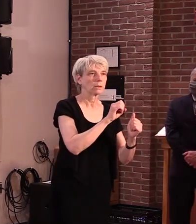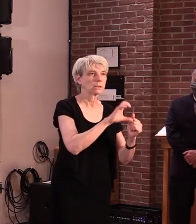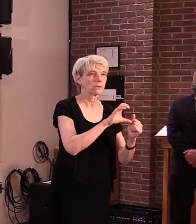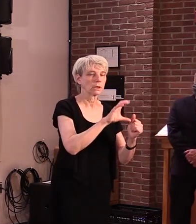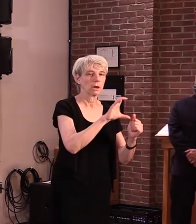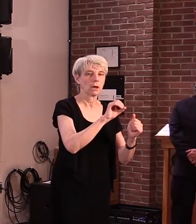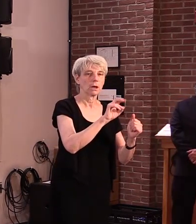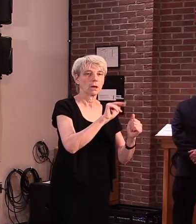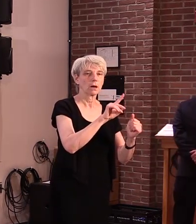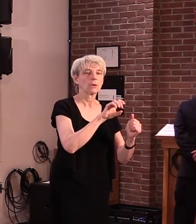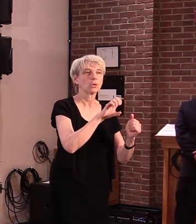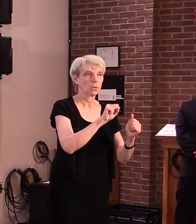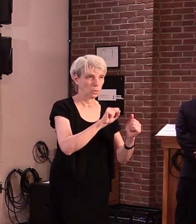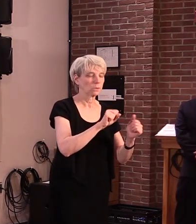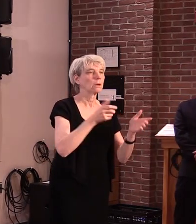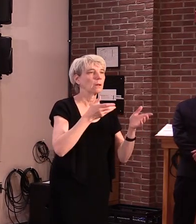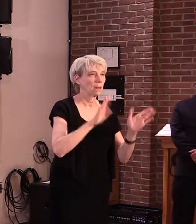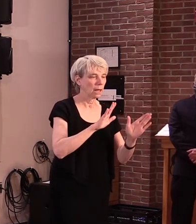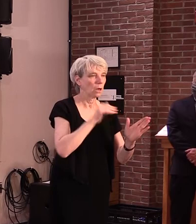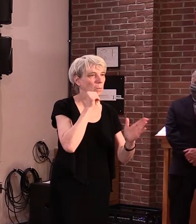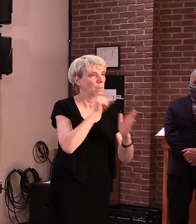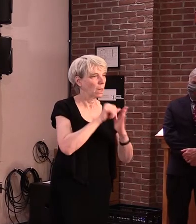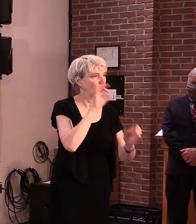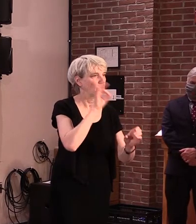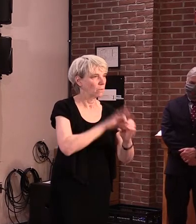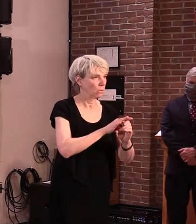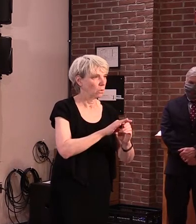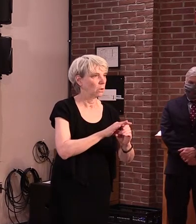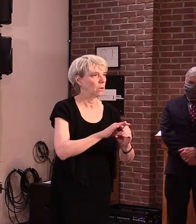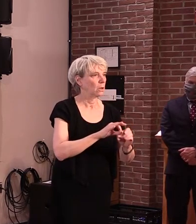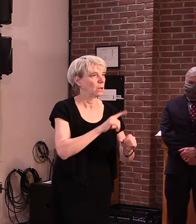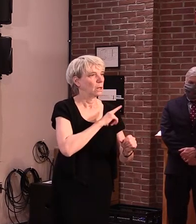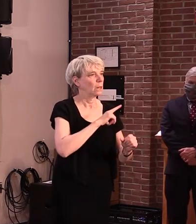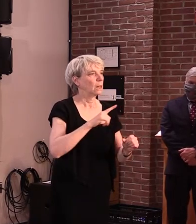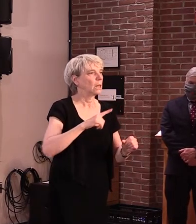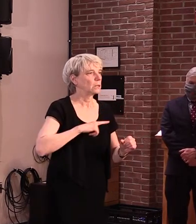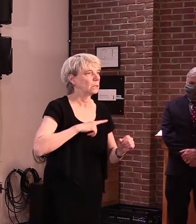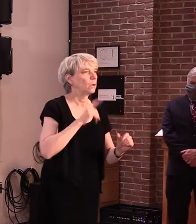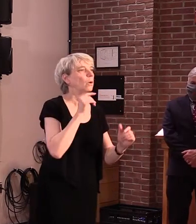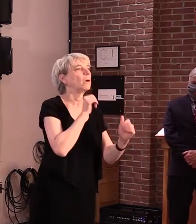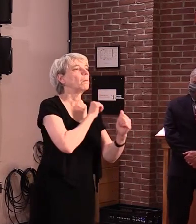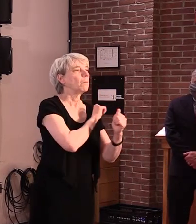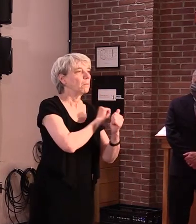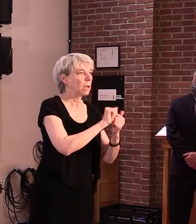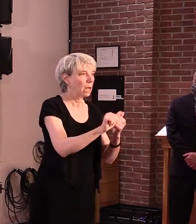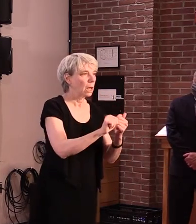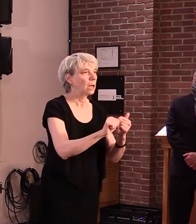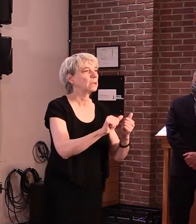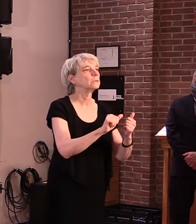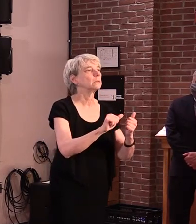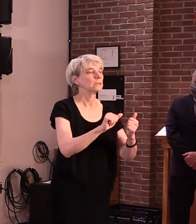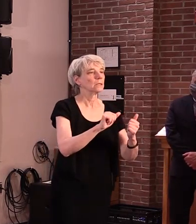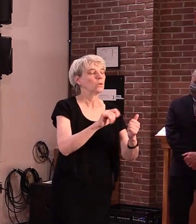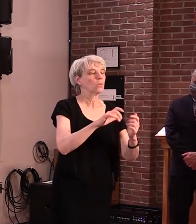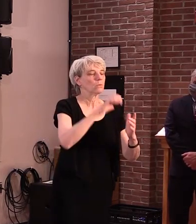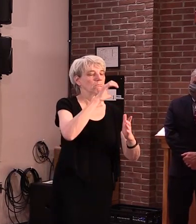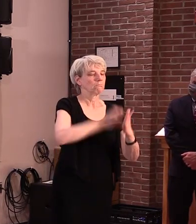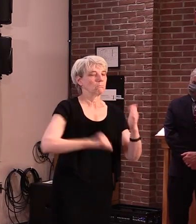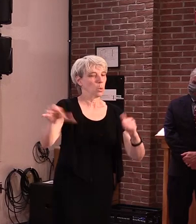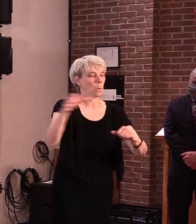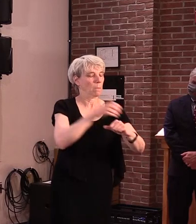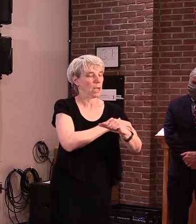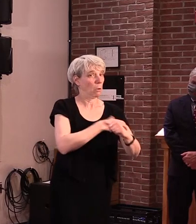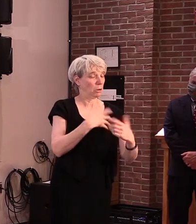soon. So just wanted to get an update. Well, again, I didn't ask to be put in this position. The legislature is the one that put me in the